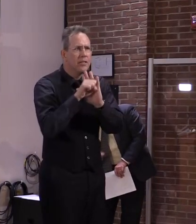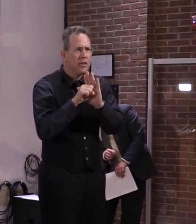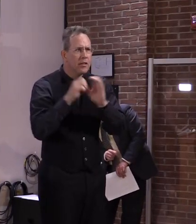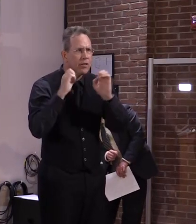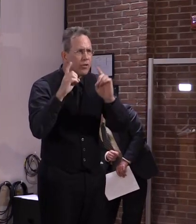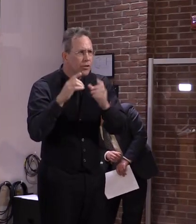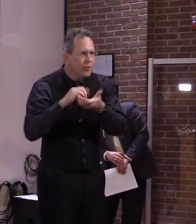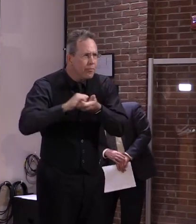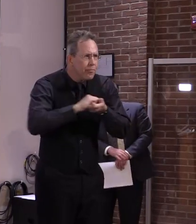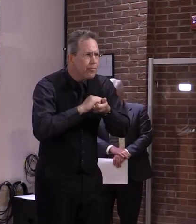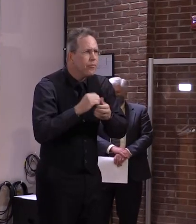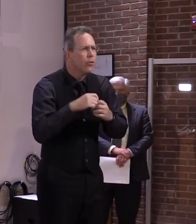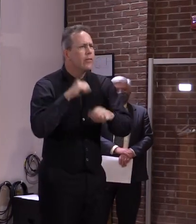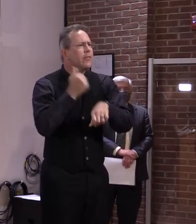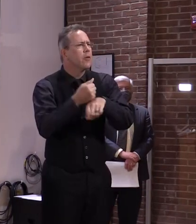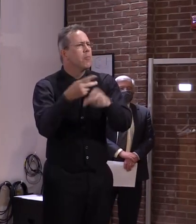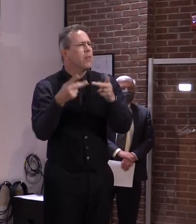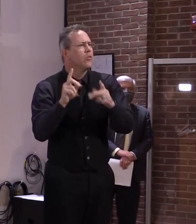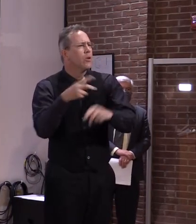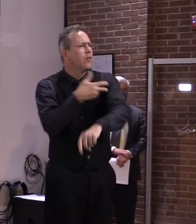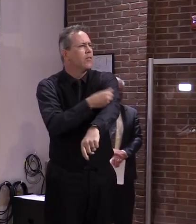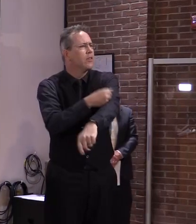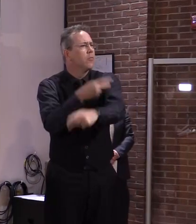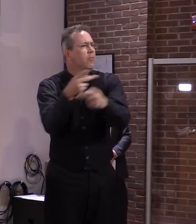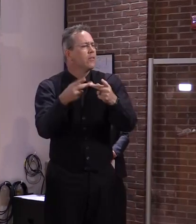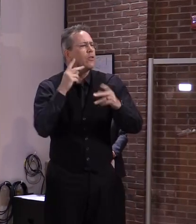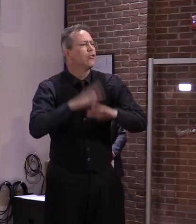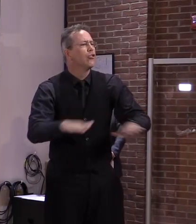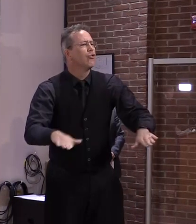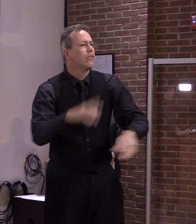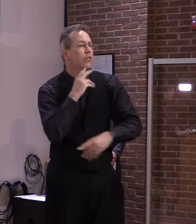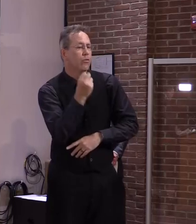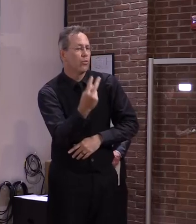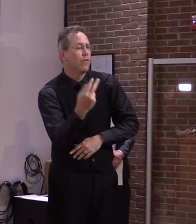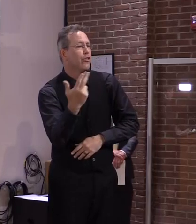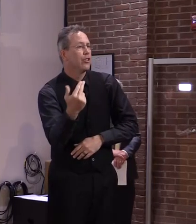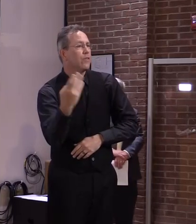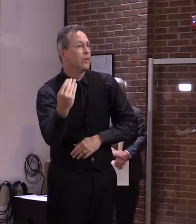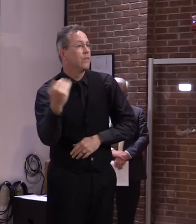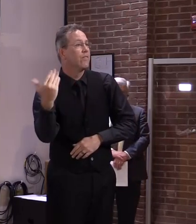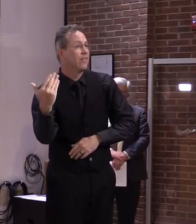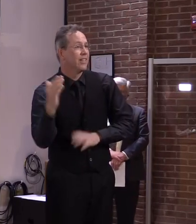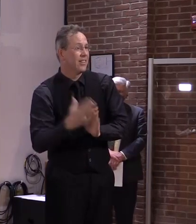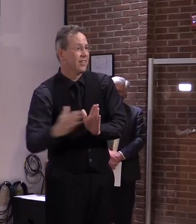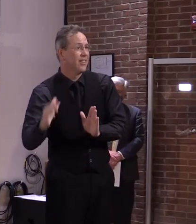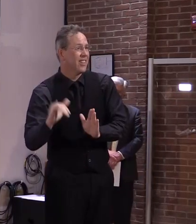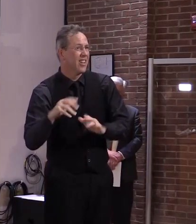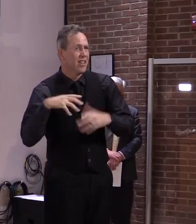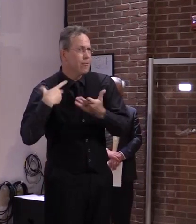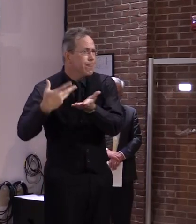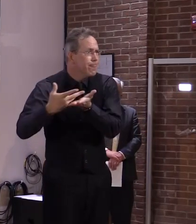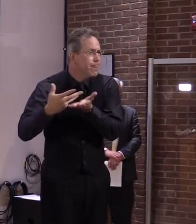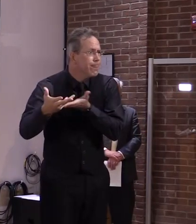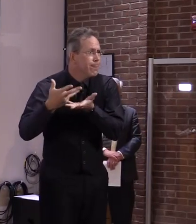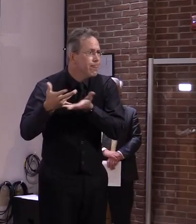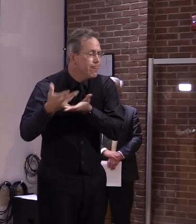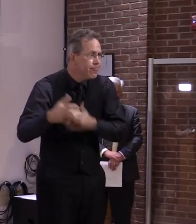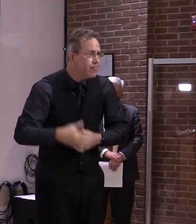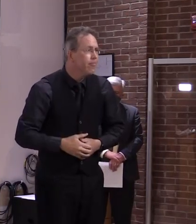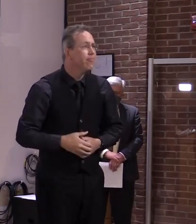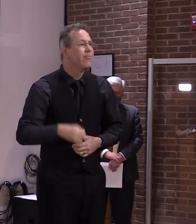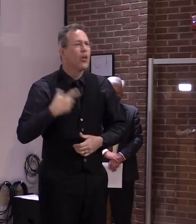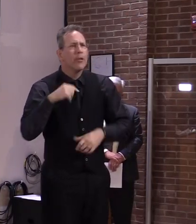COVID-19 vaccination clinics for children aged 12 to 15. Many of these clinics will be held at school sites around the